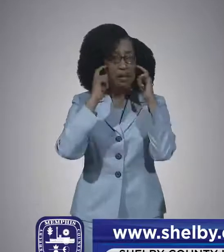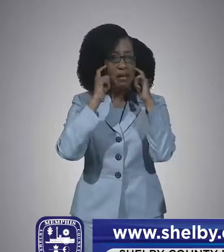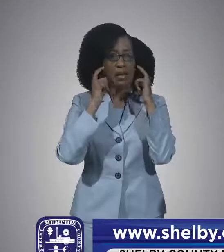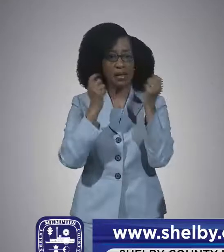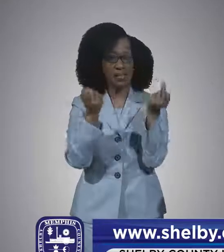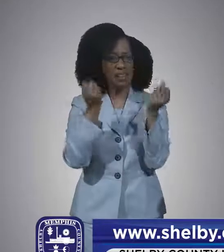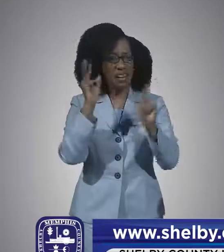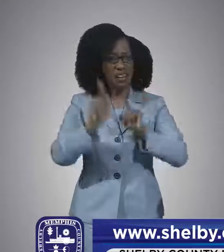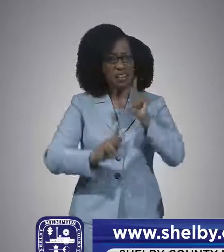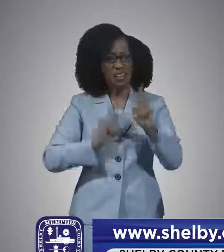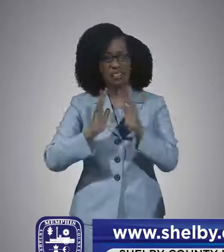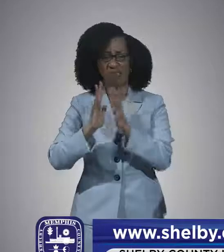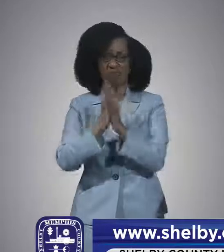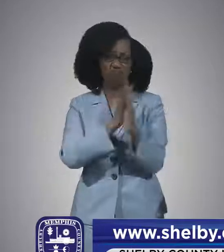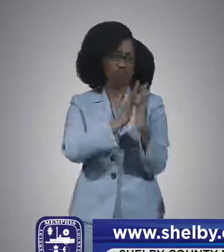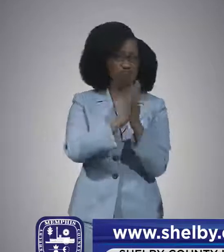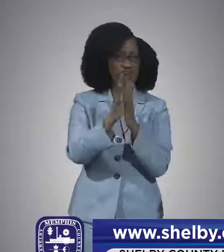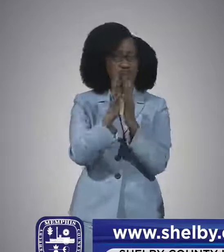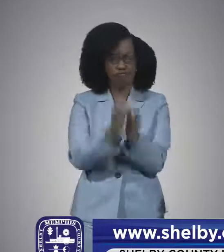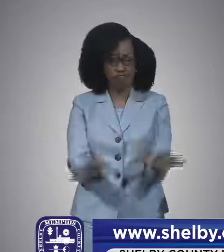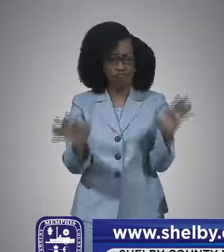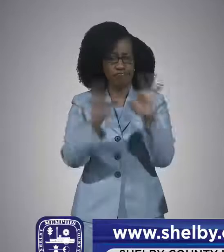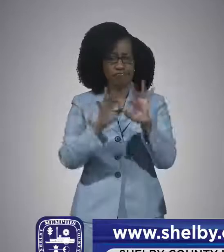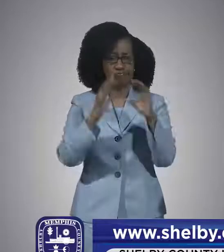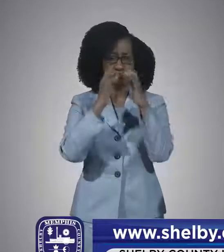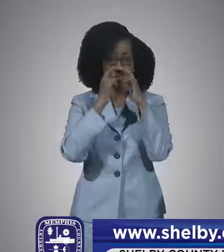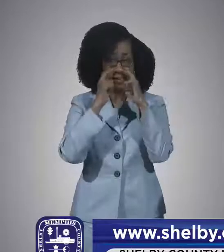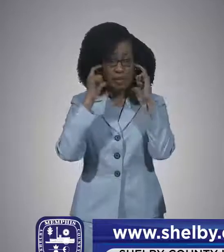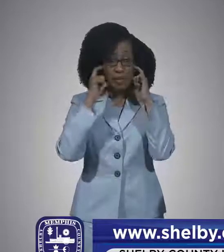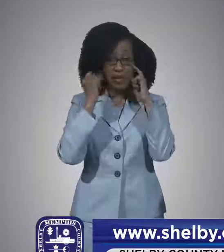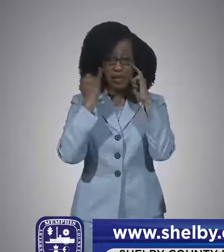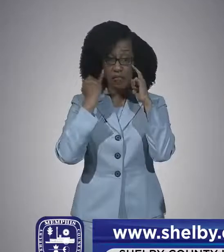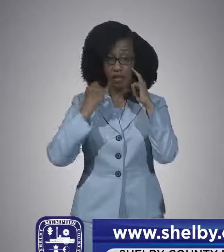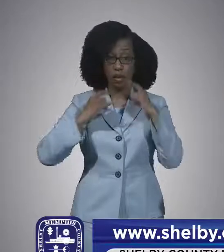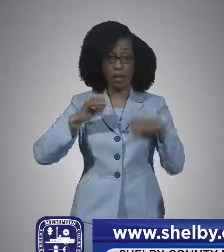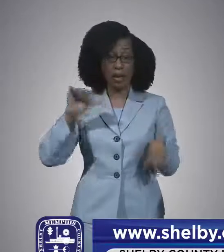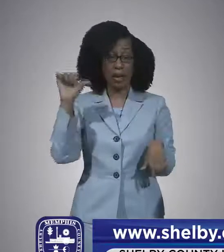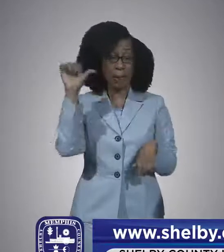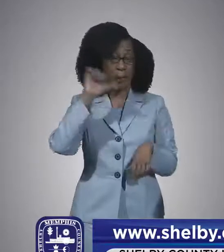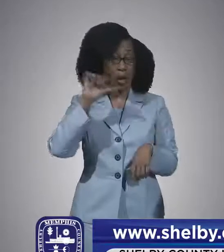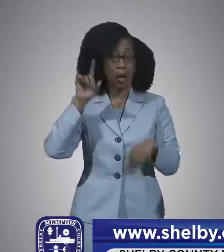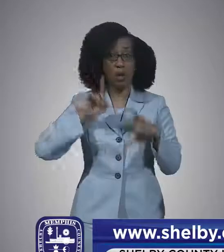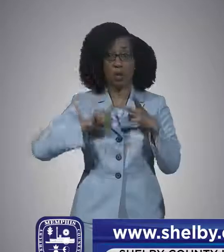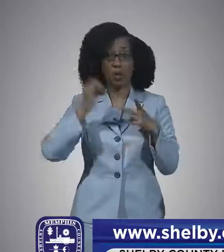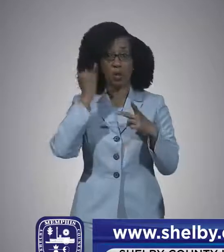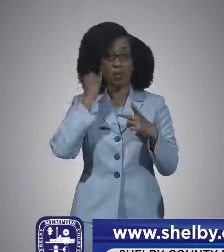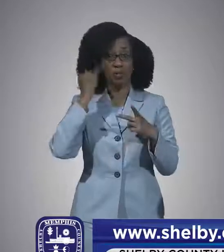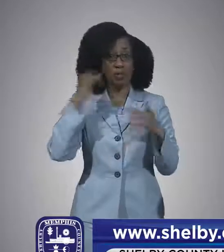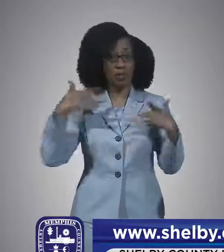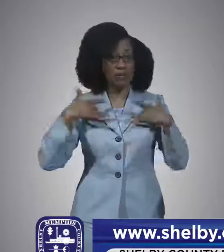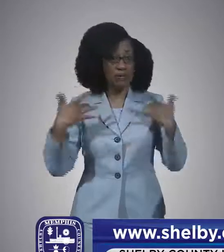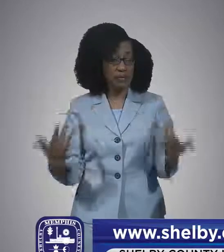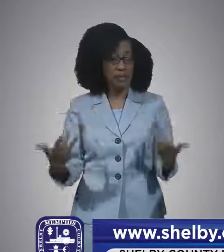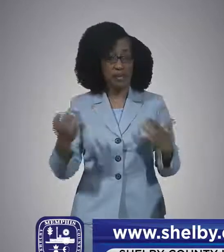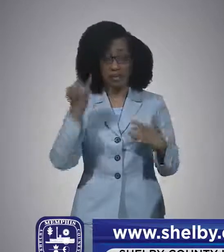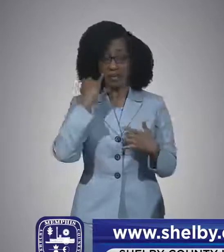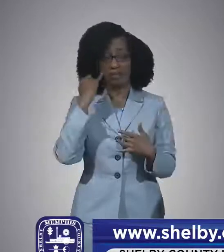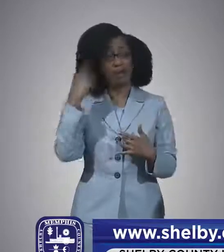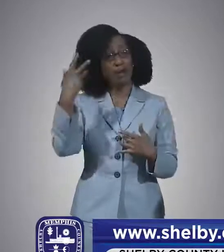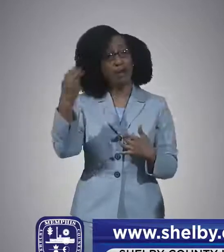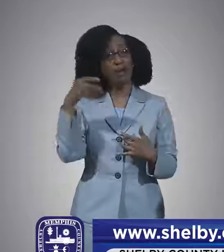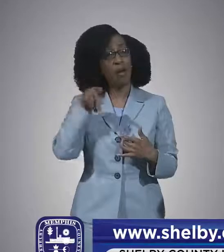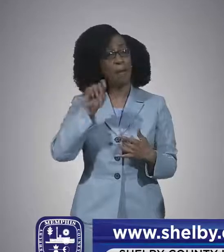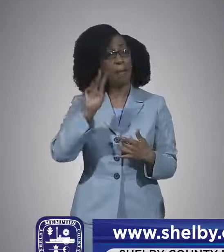crowded situation, whether you're in a crowded bar, whether you're at a crowded event, whether you're just at the park and it's